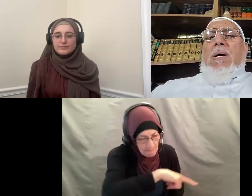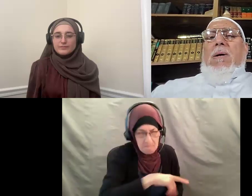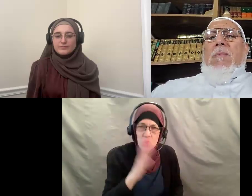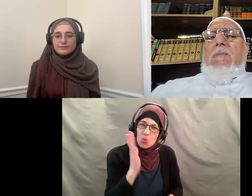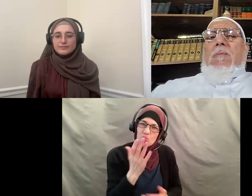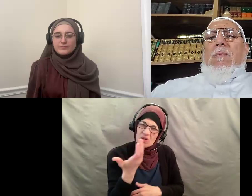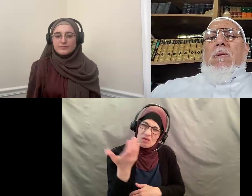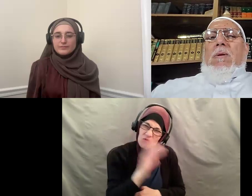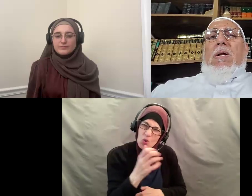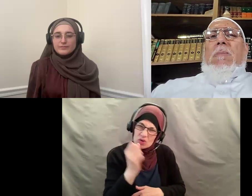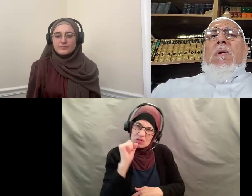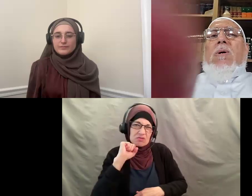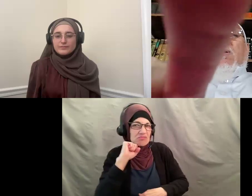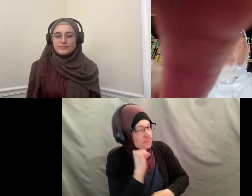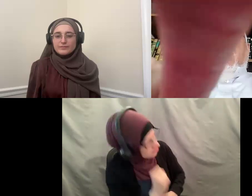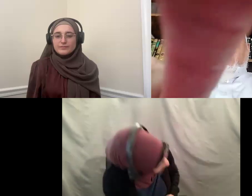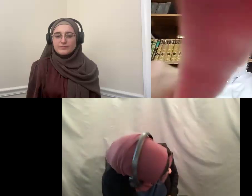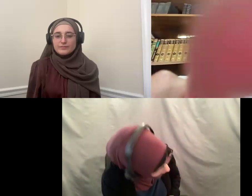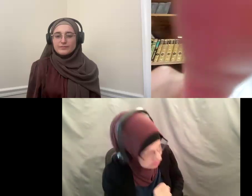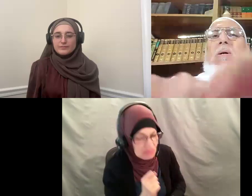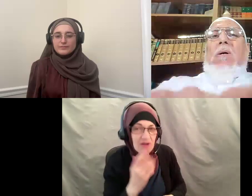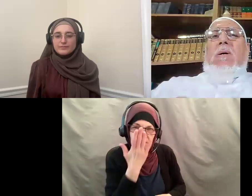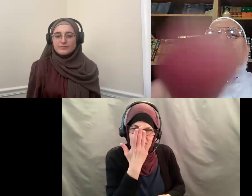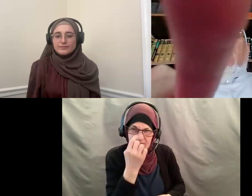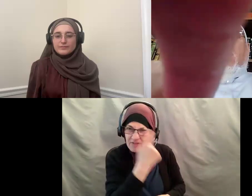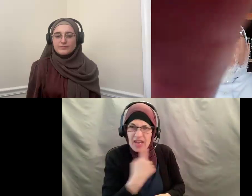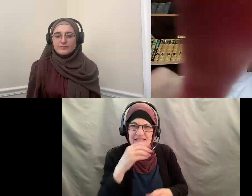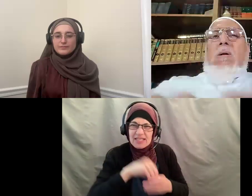will be rebuked.